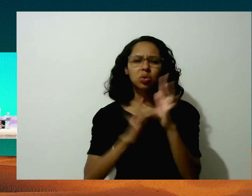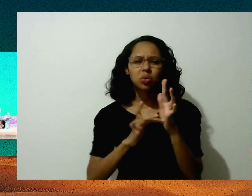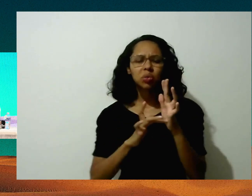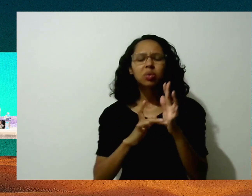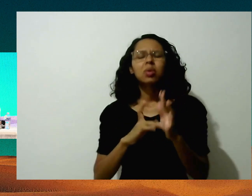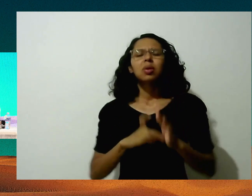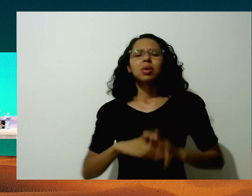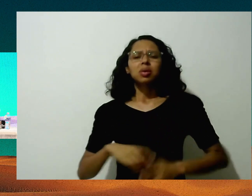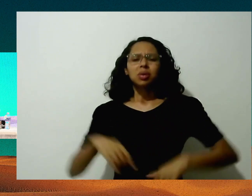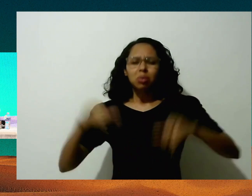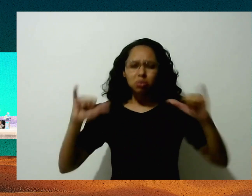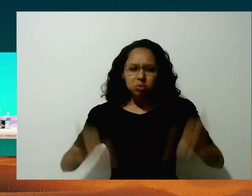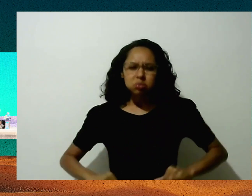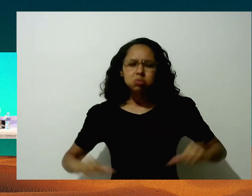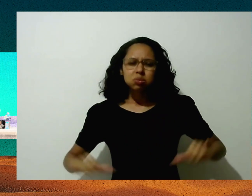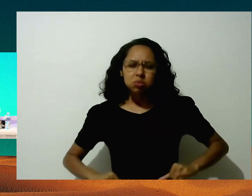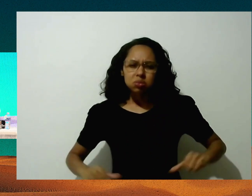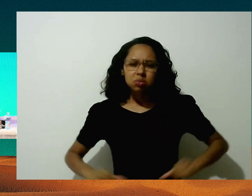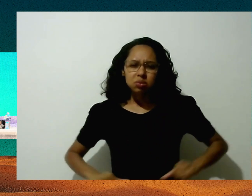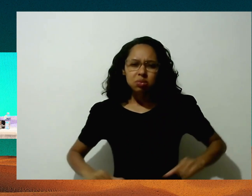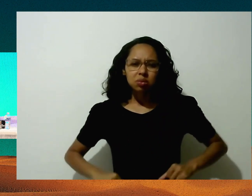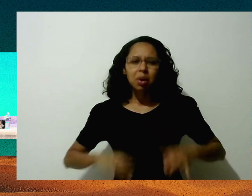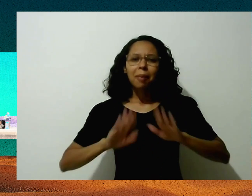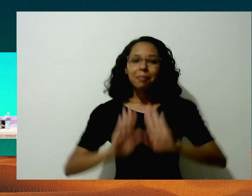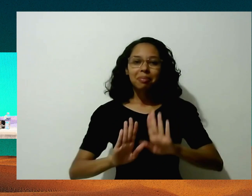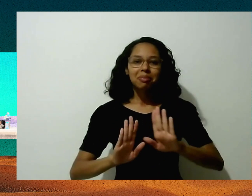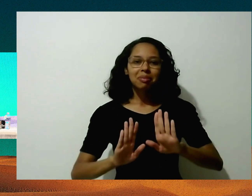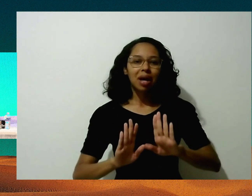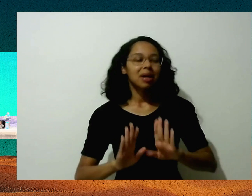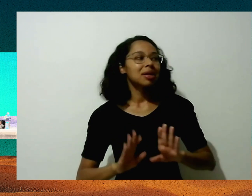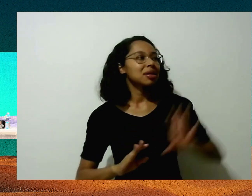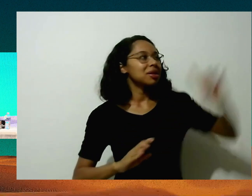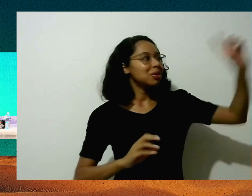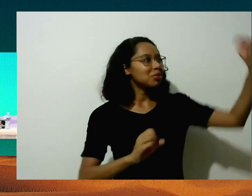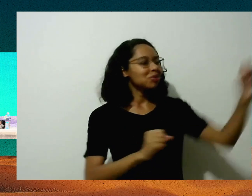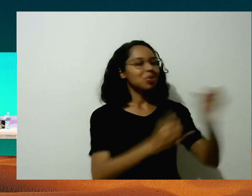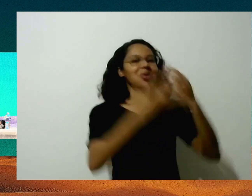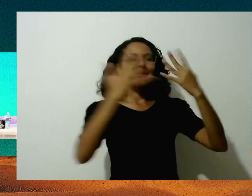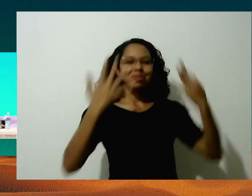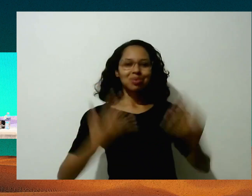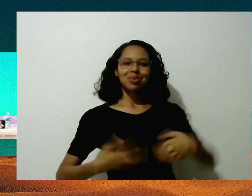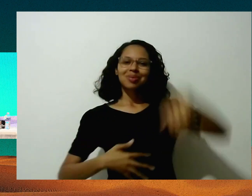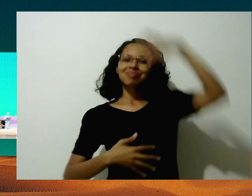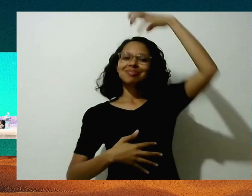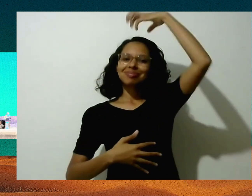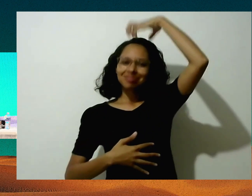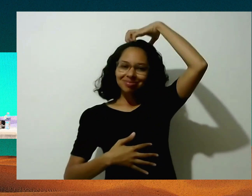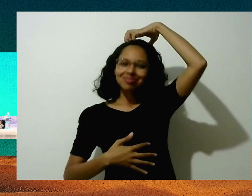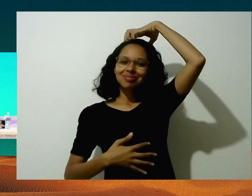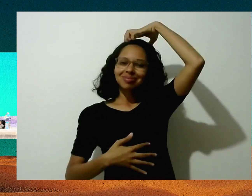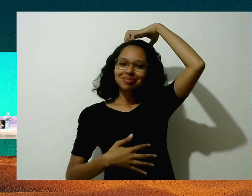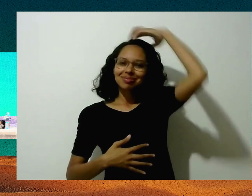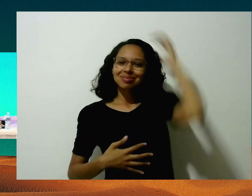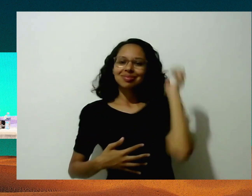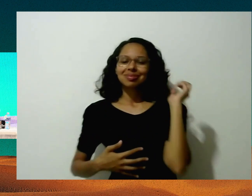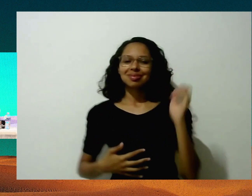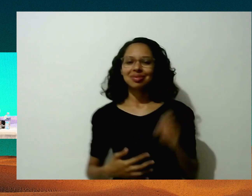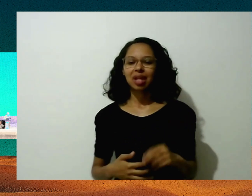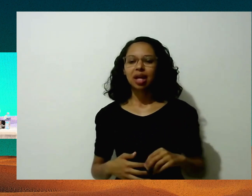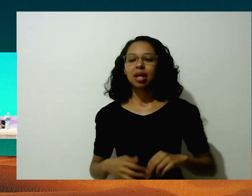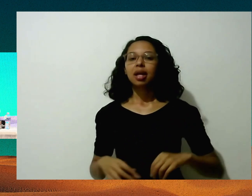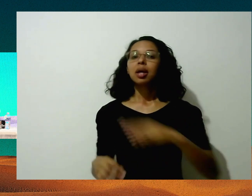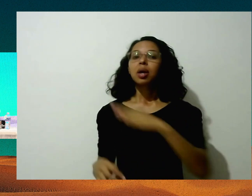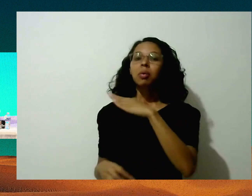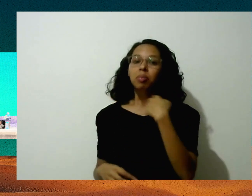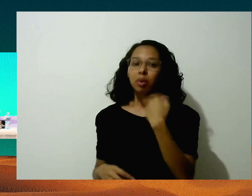suffering of death, crowned with glory and honor. Para que pela graça de Deus provasse a morte por todo o homem. That he, by the grace